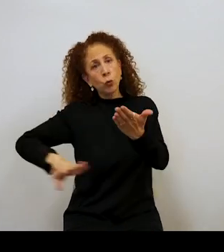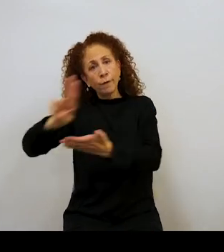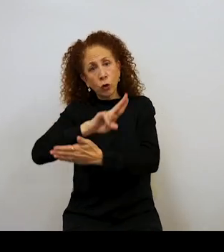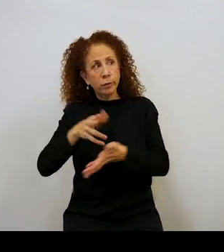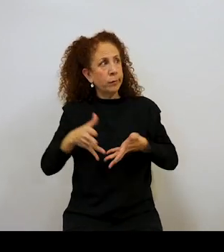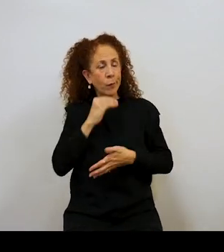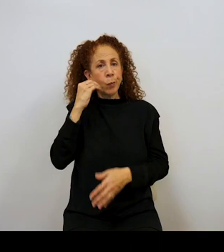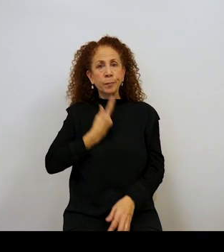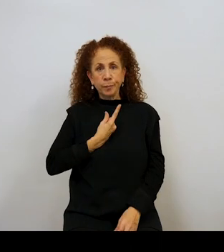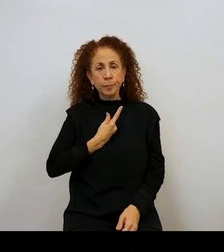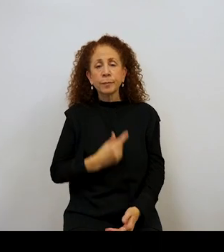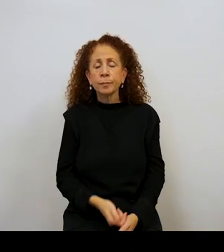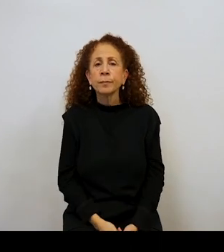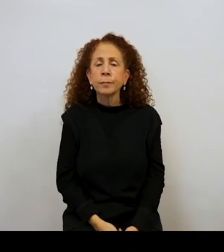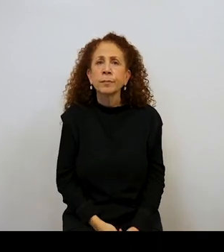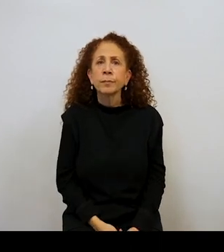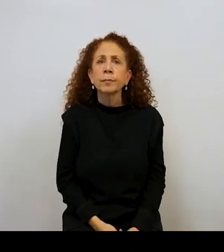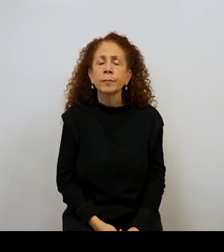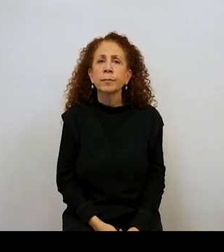and he's left behind.